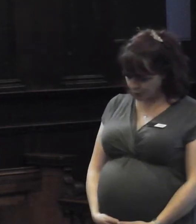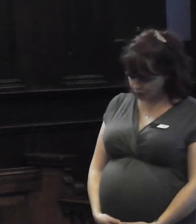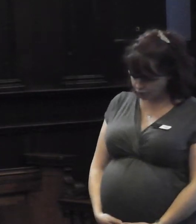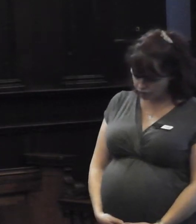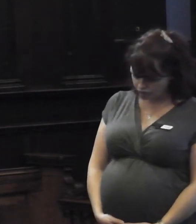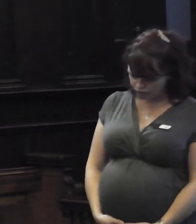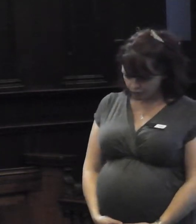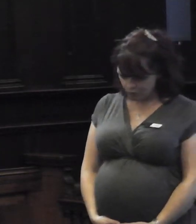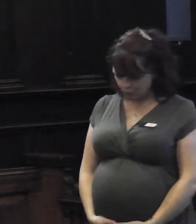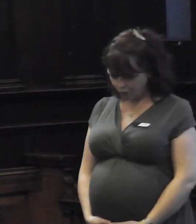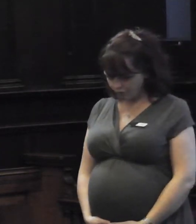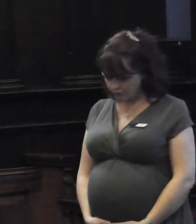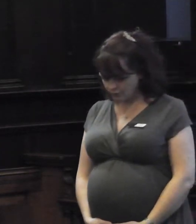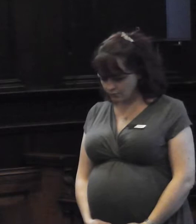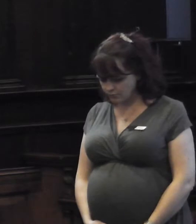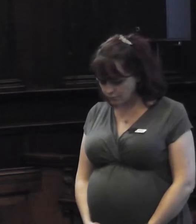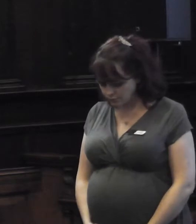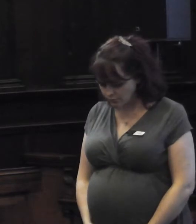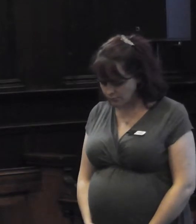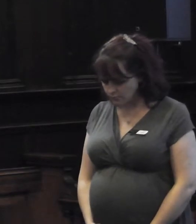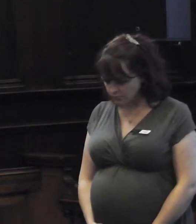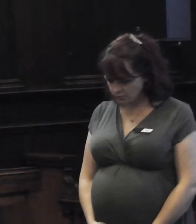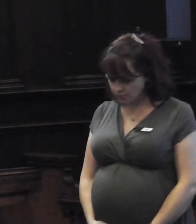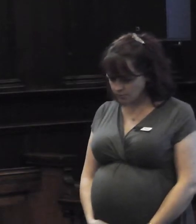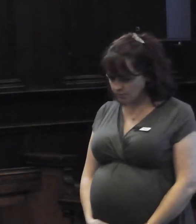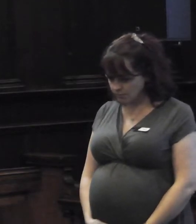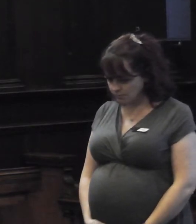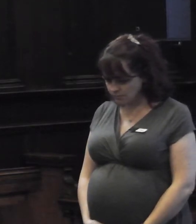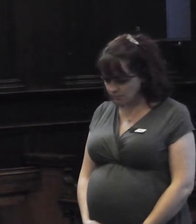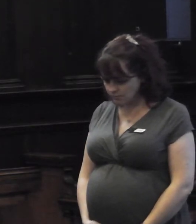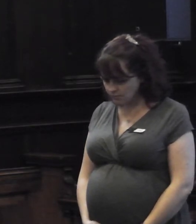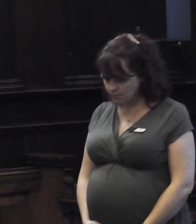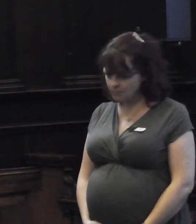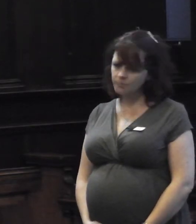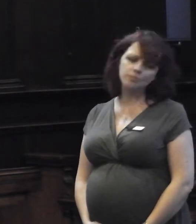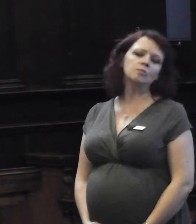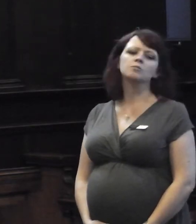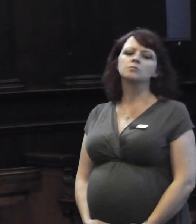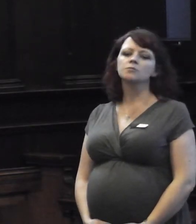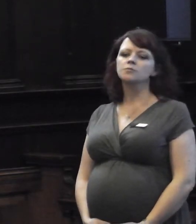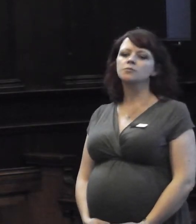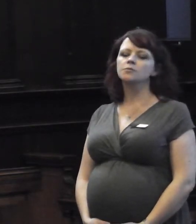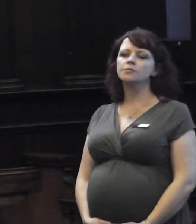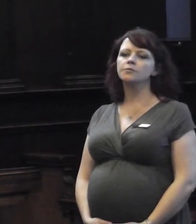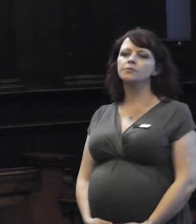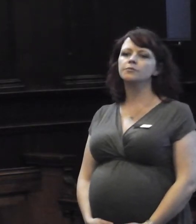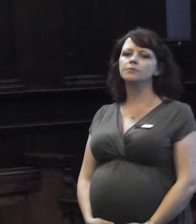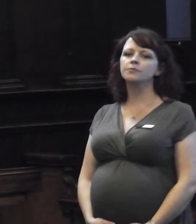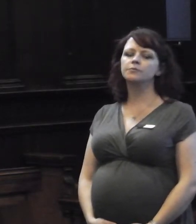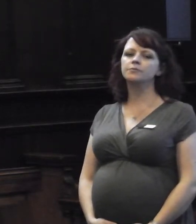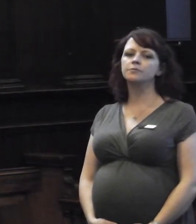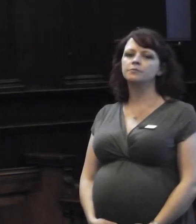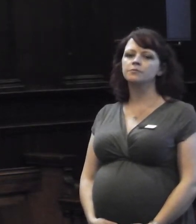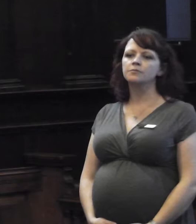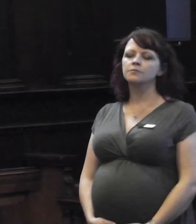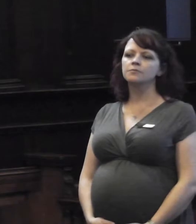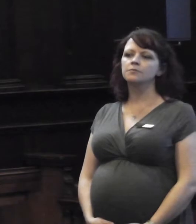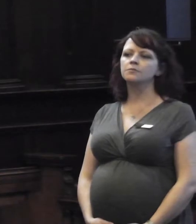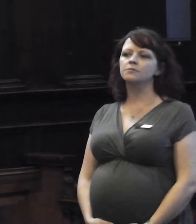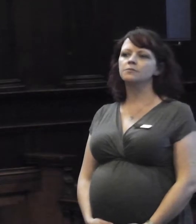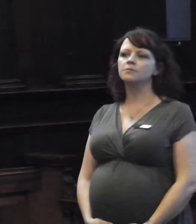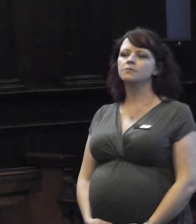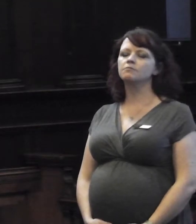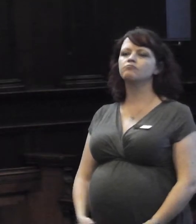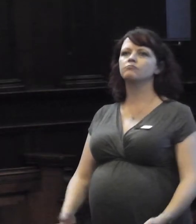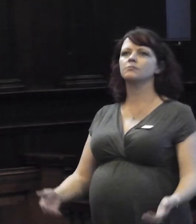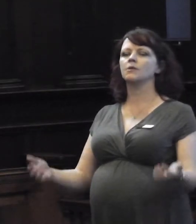It's been made clear, as it possibly can be, by the courts, and in a conference